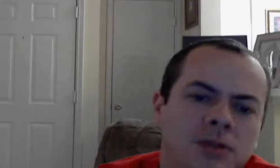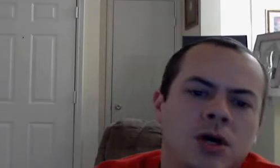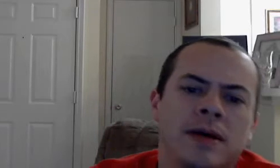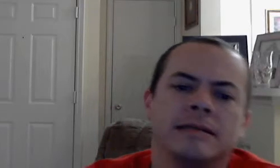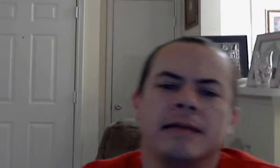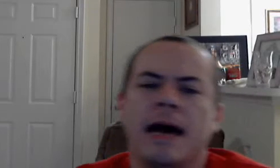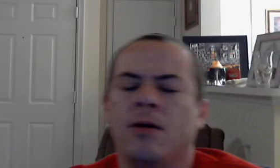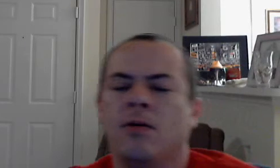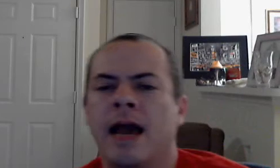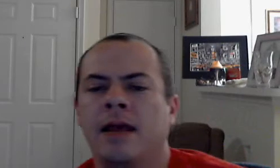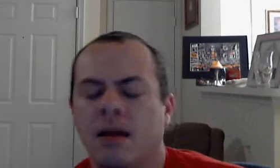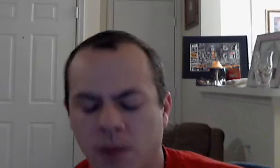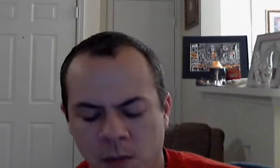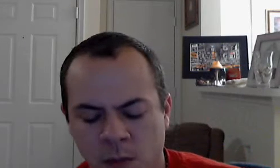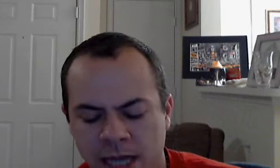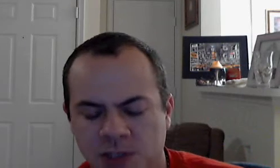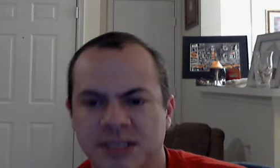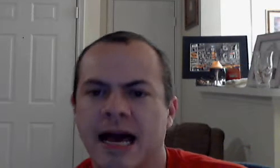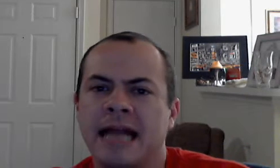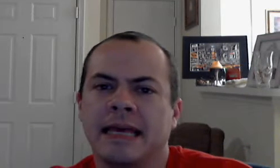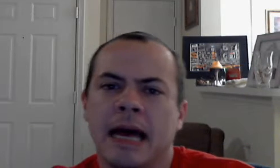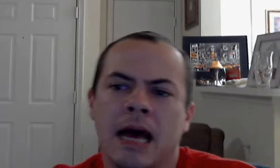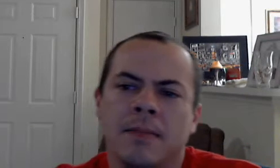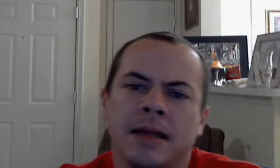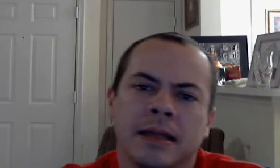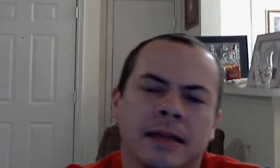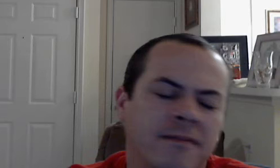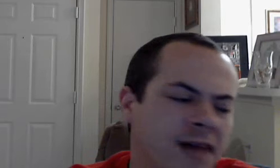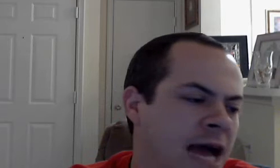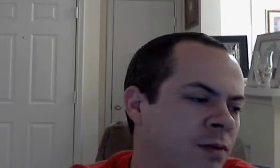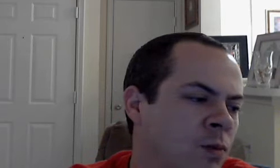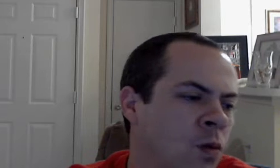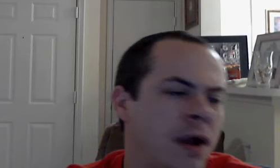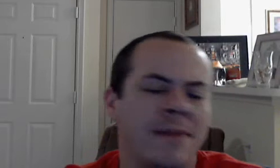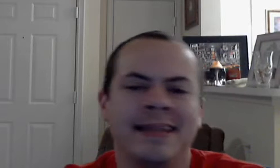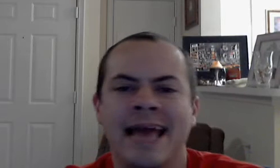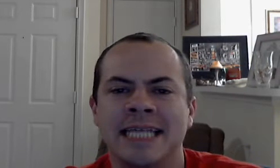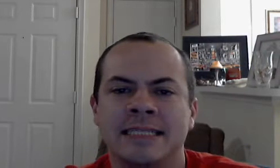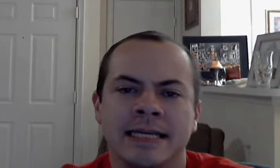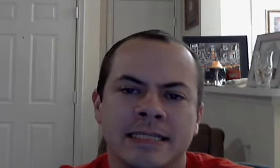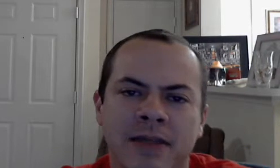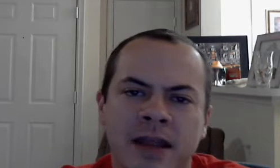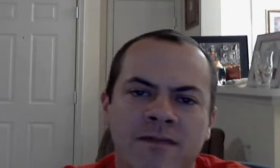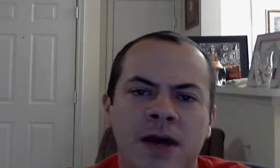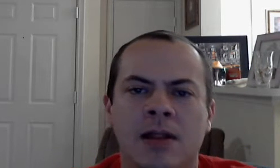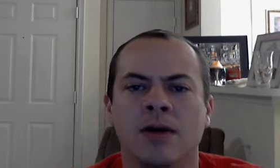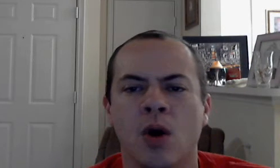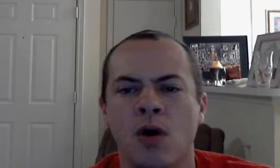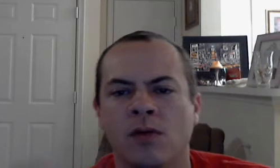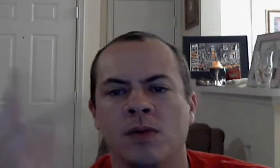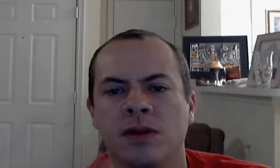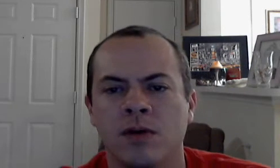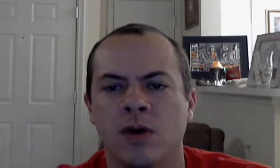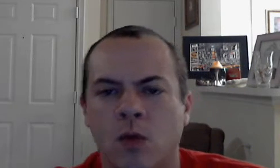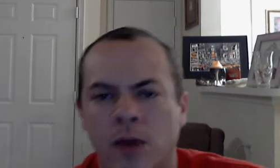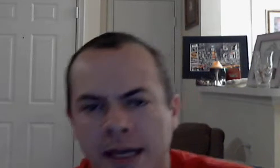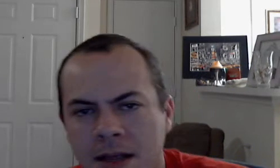Joey Cassano right here, winningwagers.com, 5-1 in my last six on the NFL. I'll go over it with you real quick.